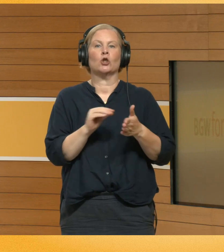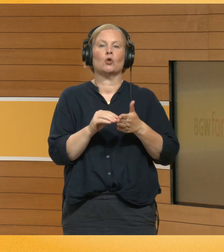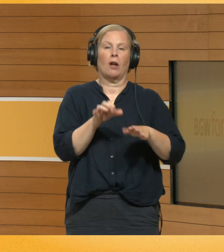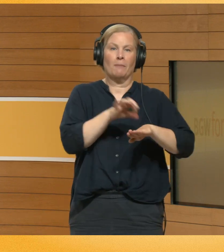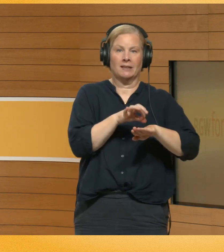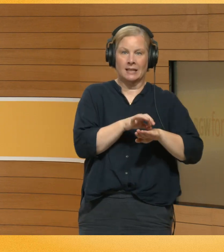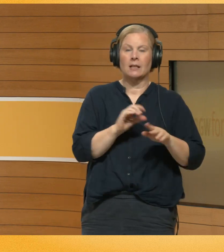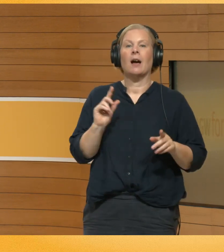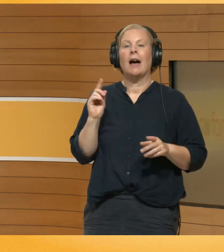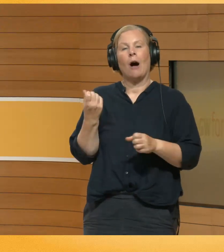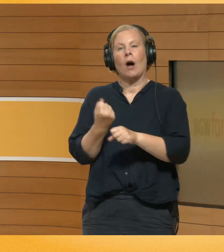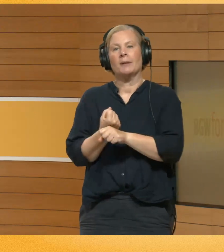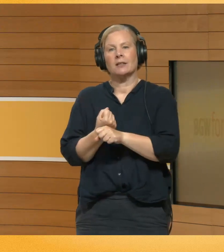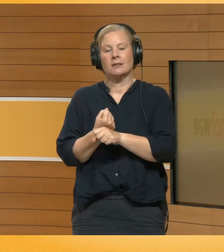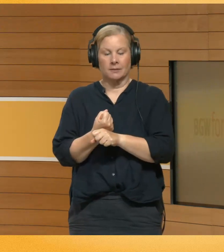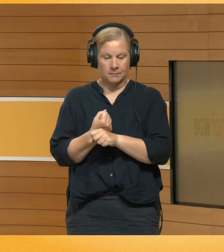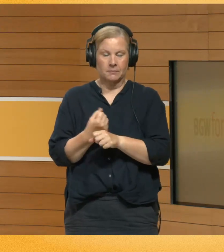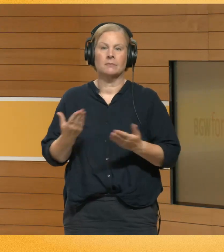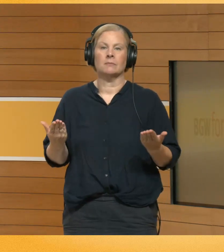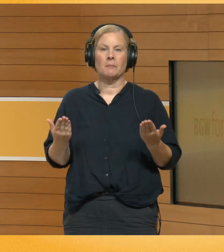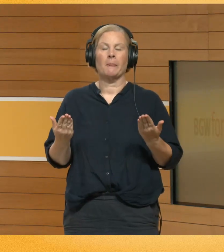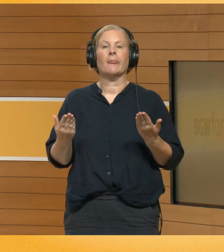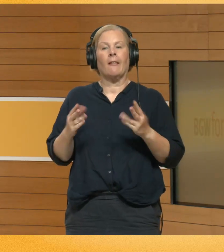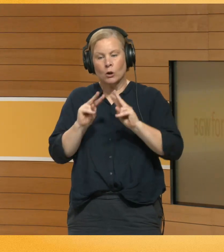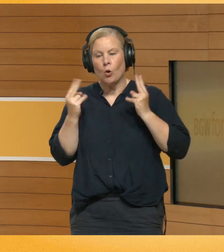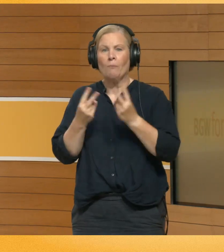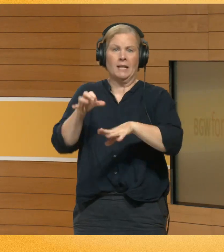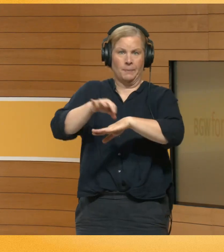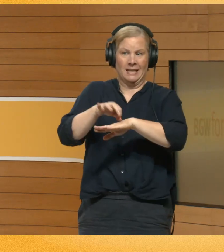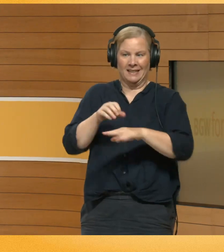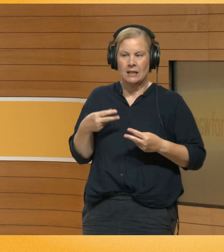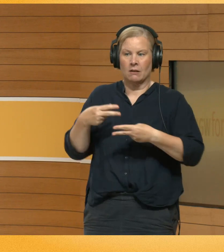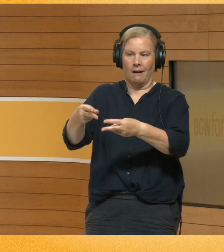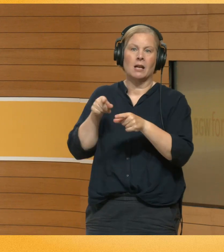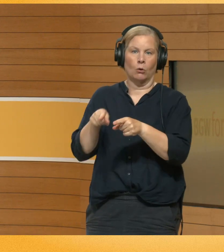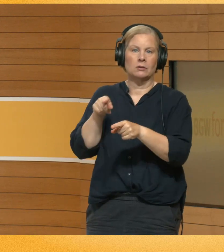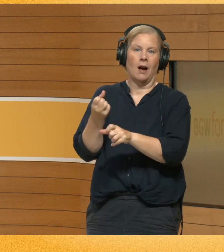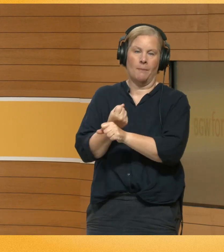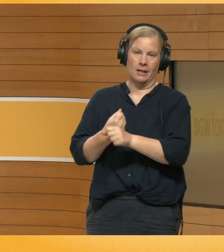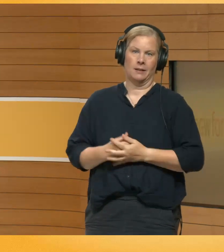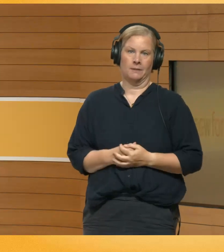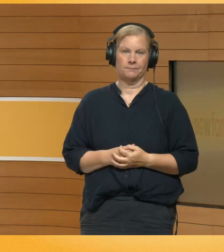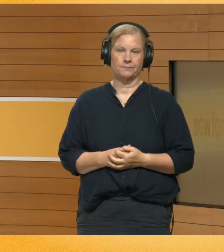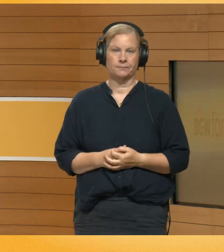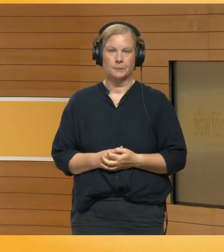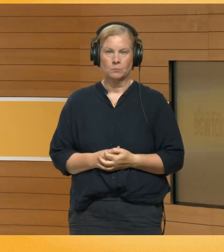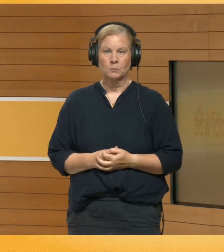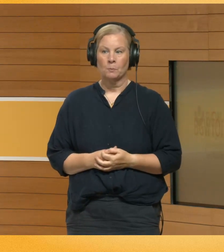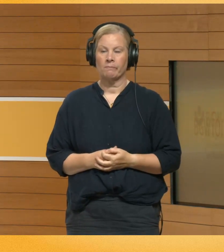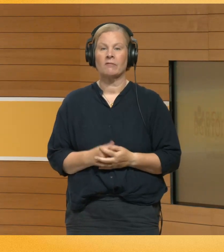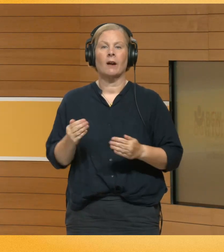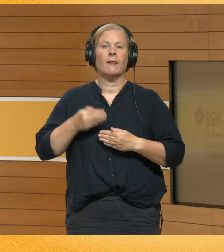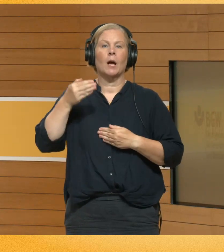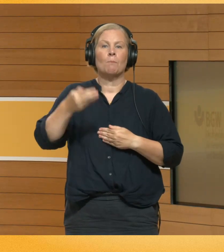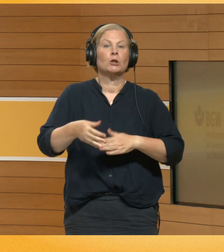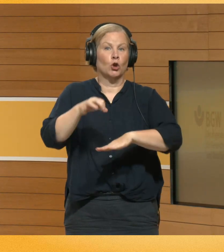Medicine Clinic and just finished a postdoctoral scholar program. So congratulations on that. And the floor is yours. Thank you so much.